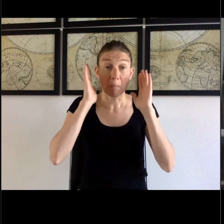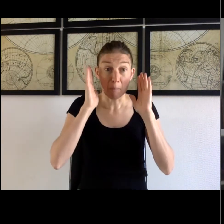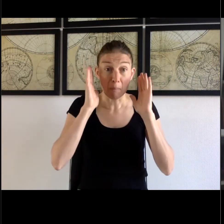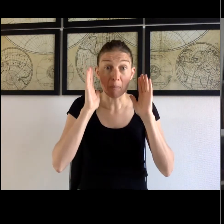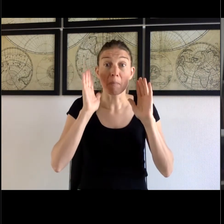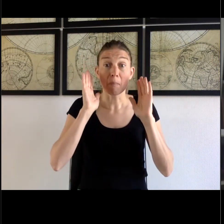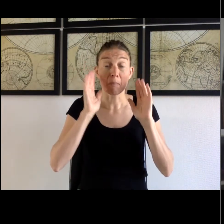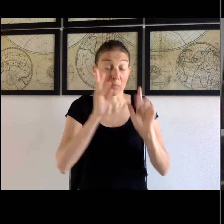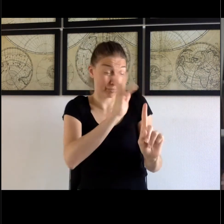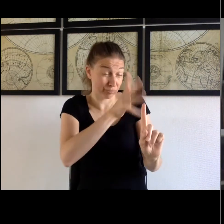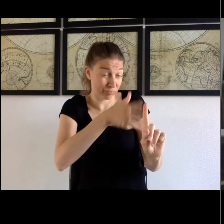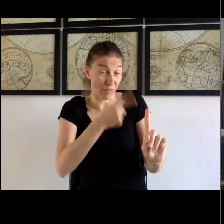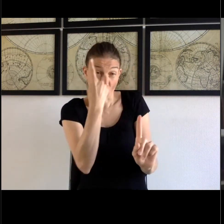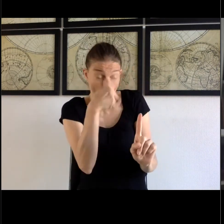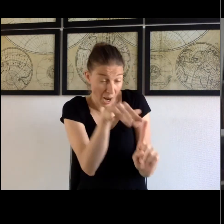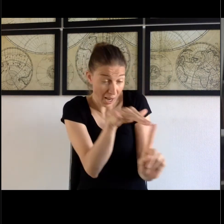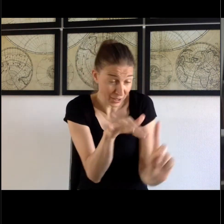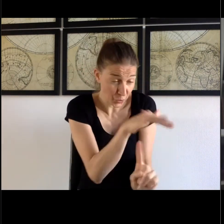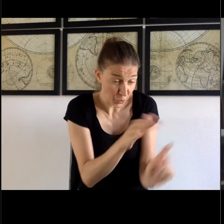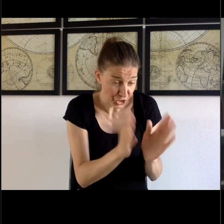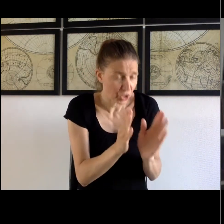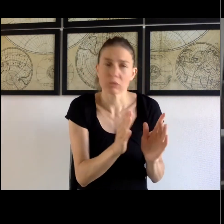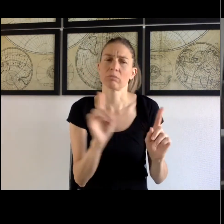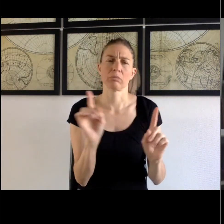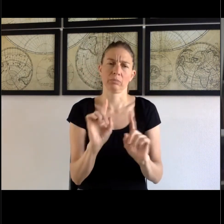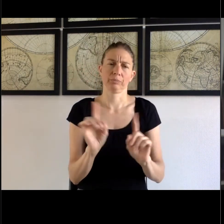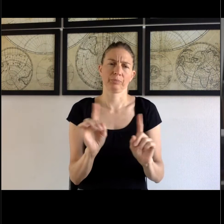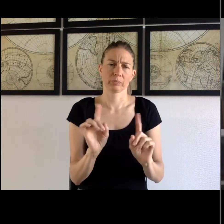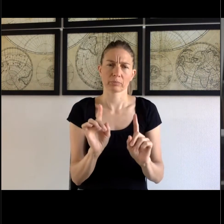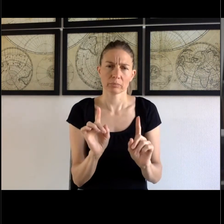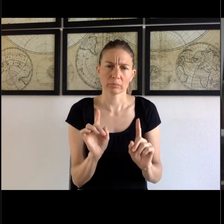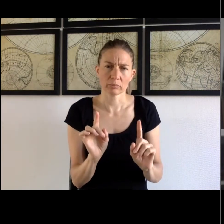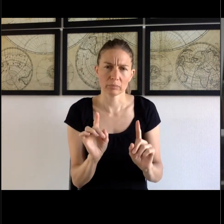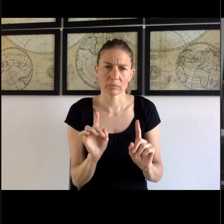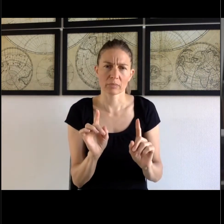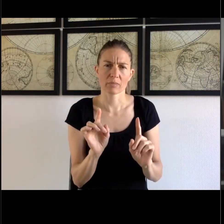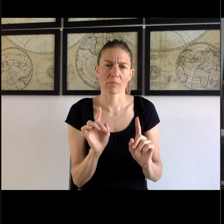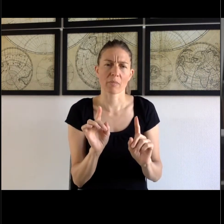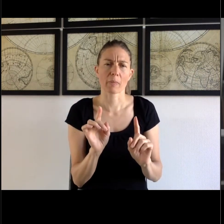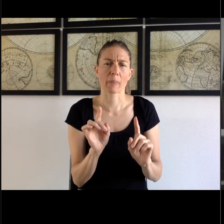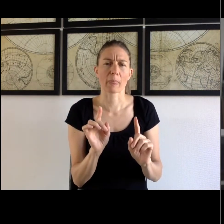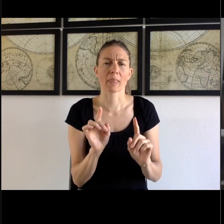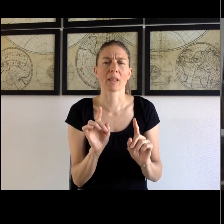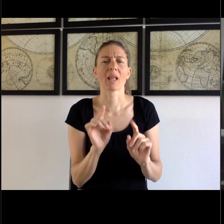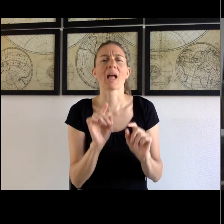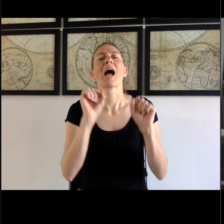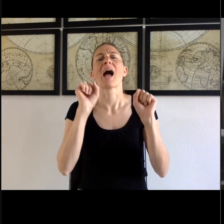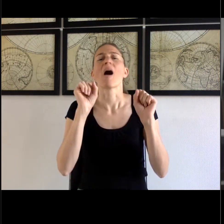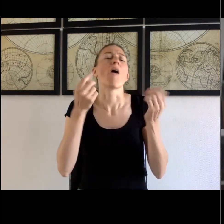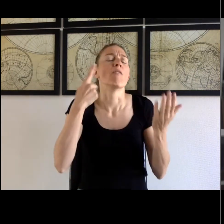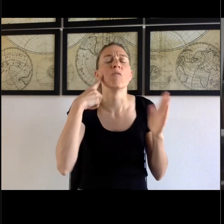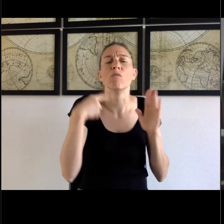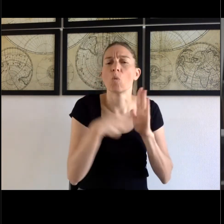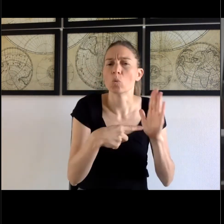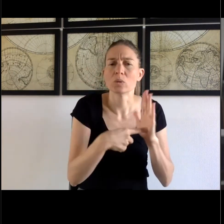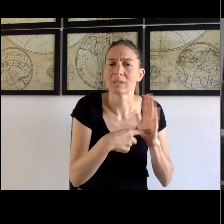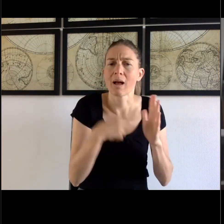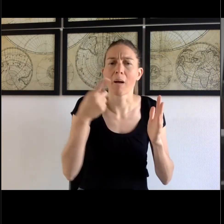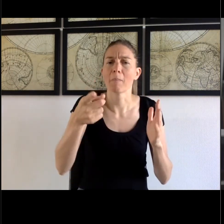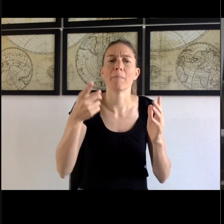situation. So there's no need to use a disability and eligibility determination process during the development of any